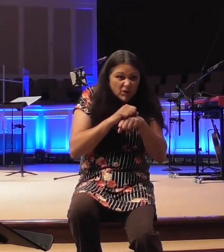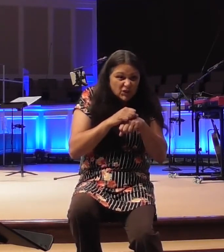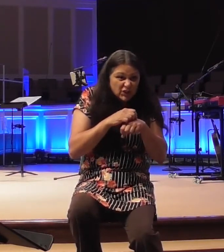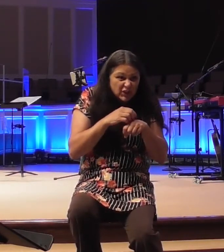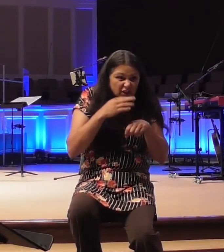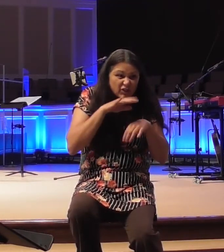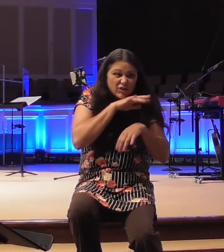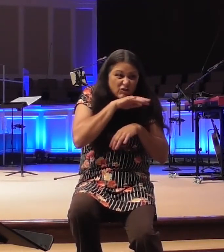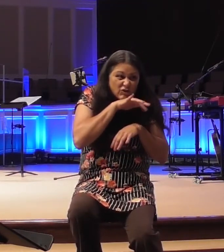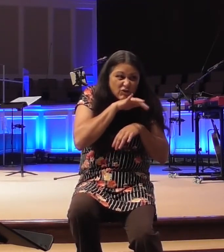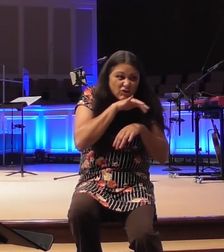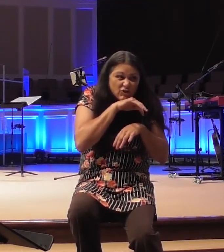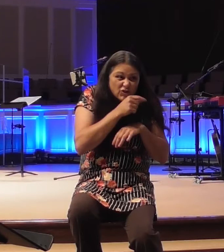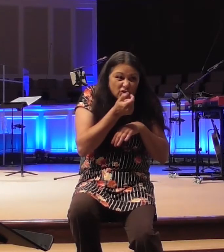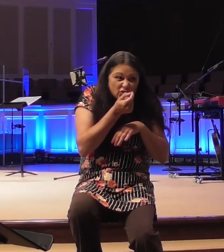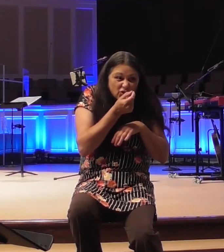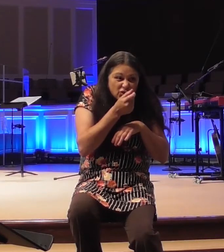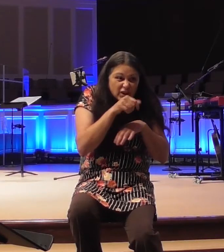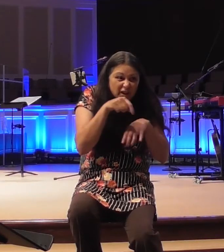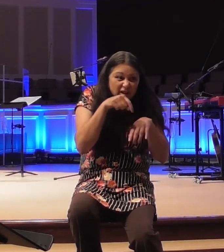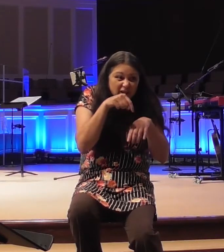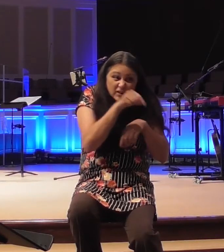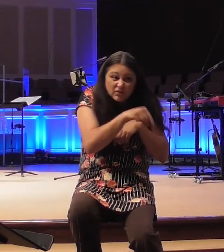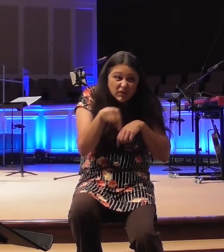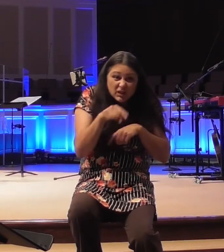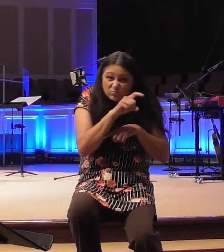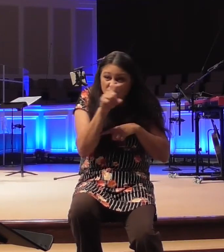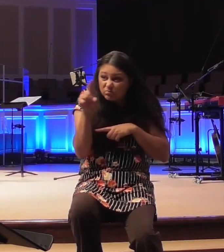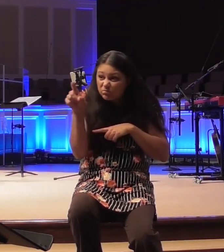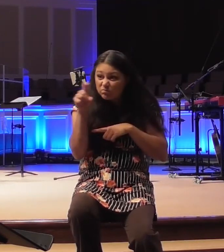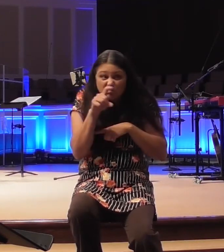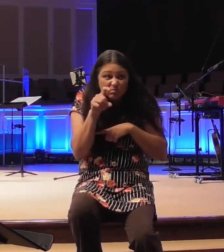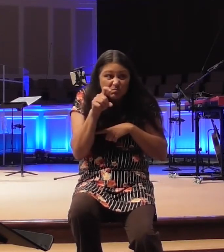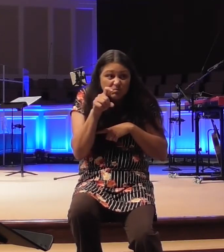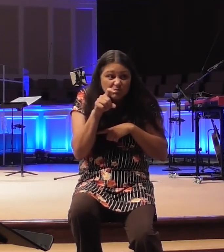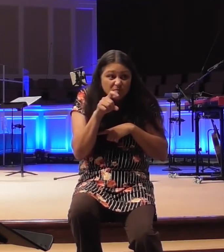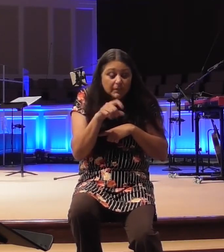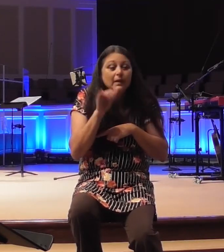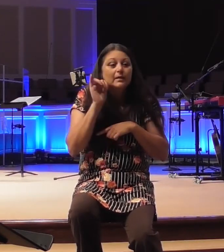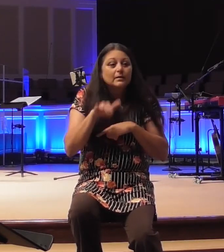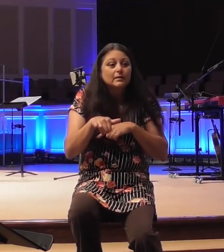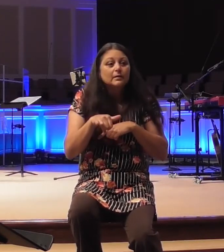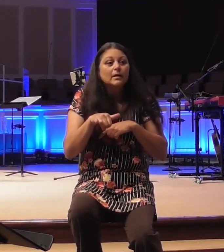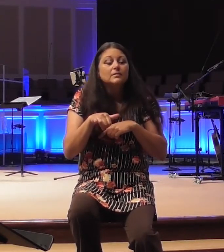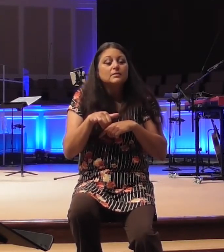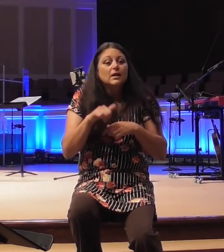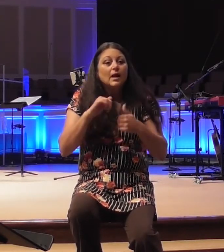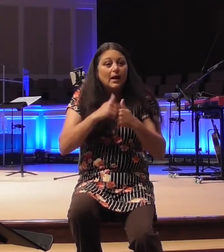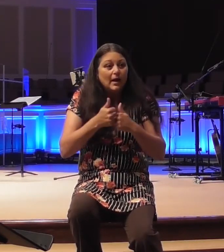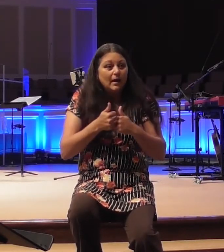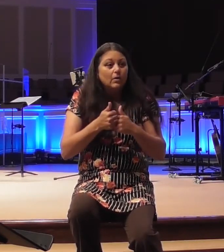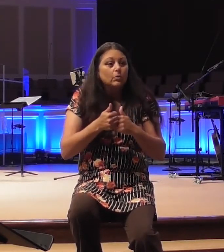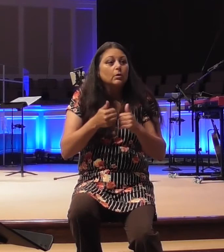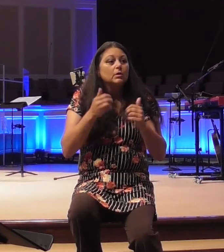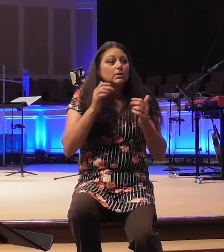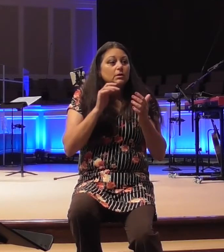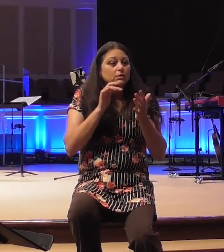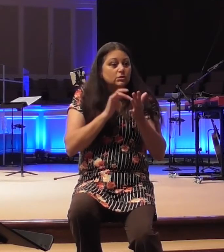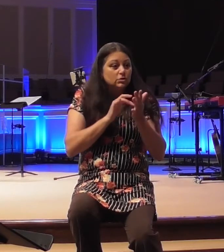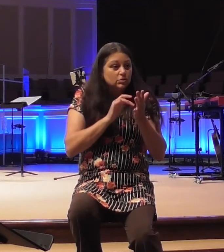That's our hope. That's how the world sees the love of Christ, is the love of Christ we have